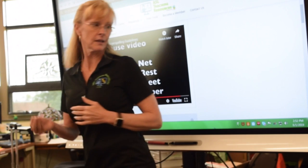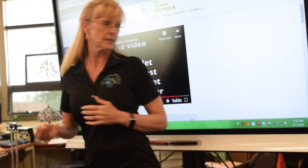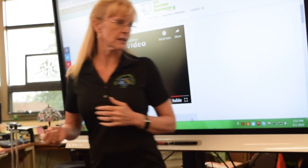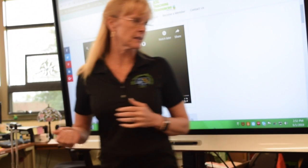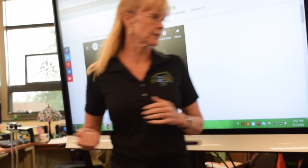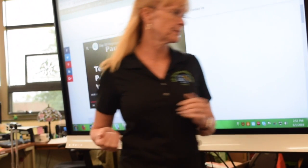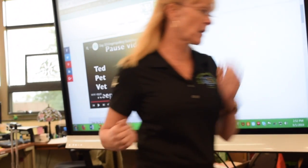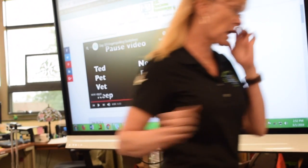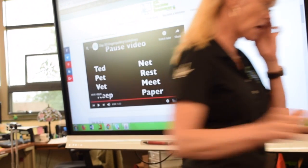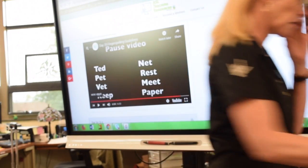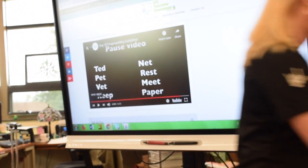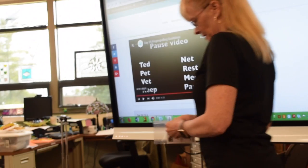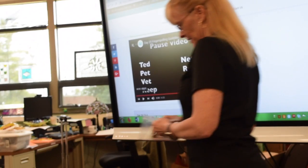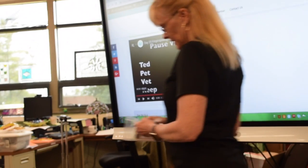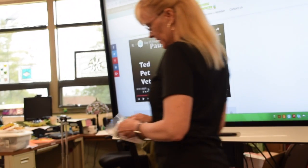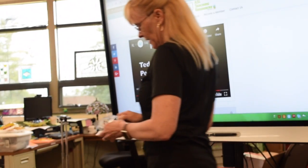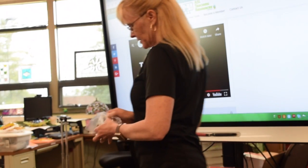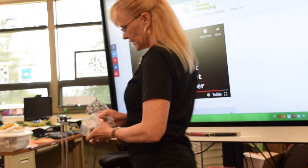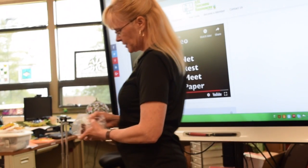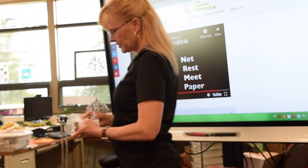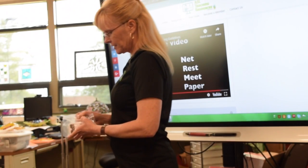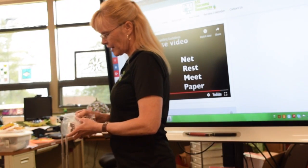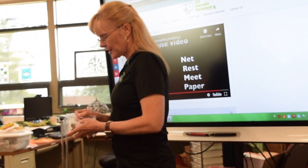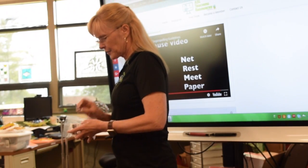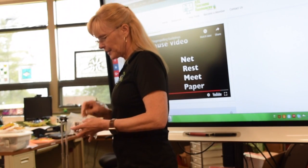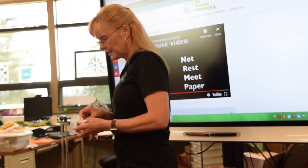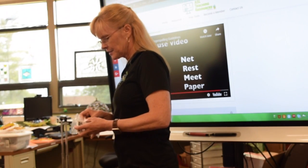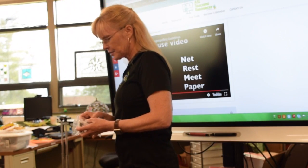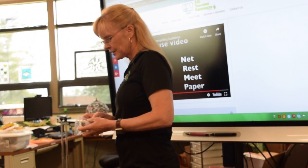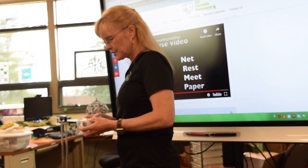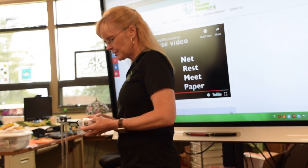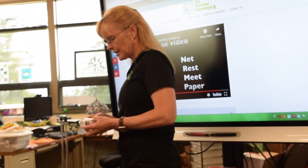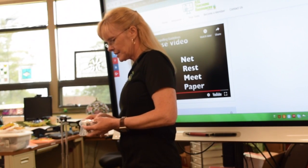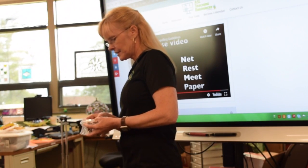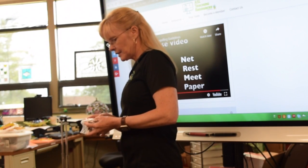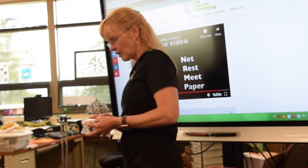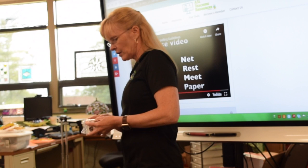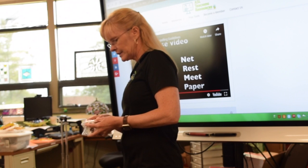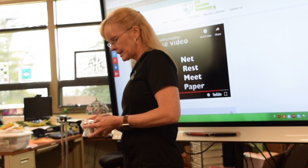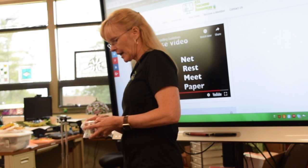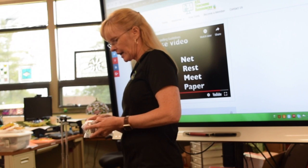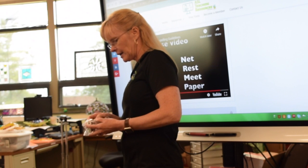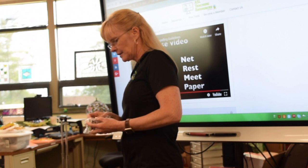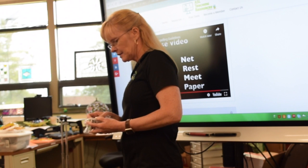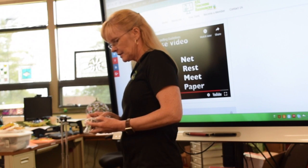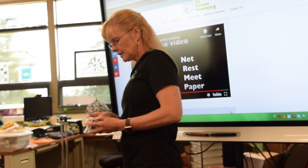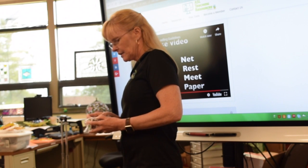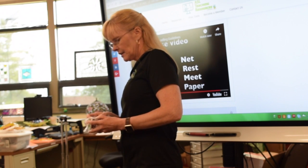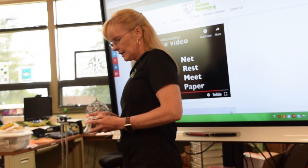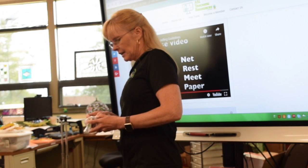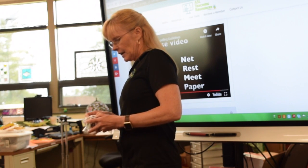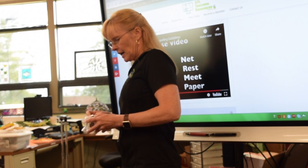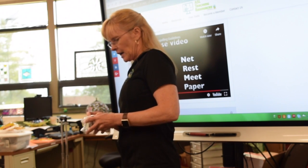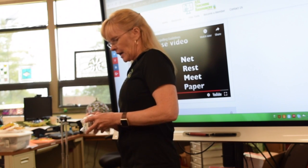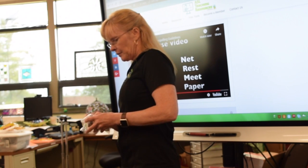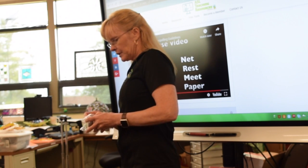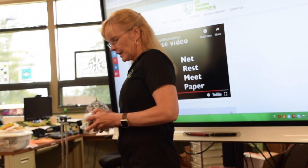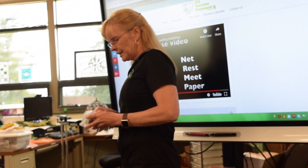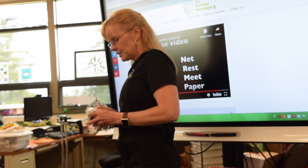ticket though. Now, to get your lottery so that you're not sitting all day, I would like